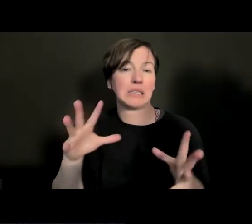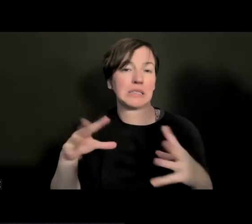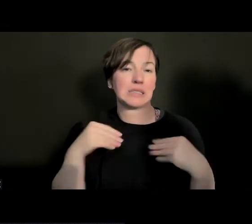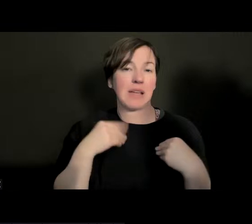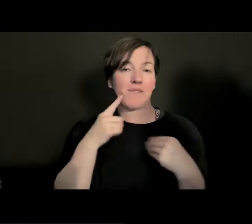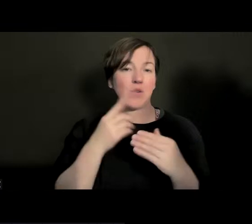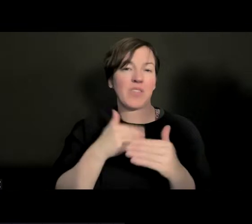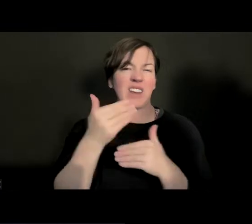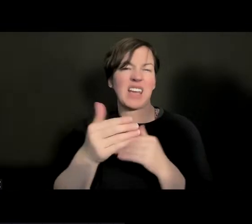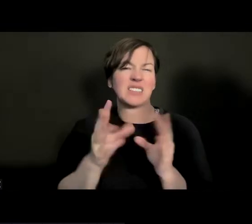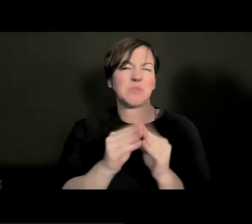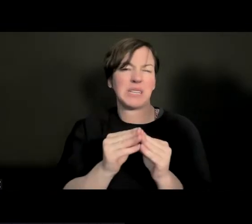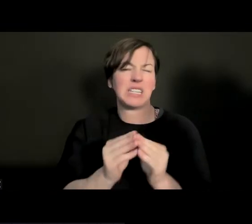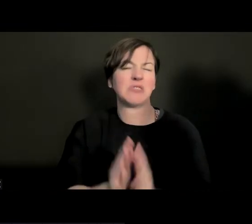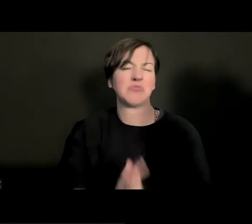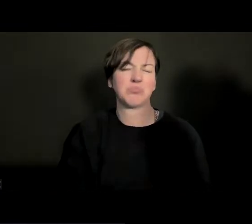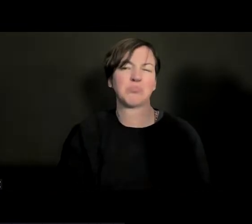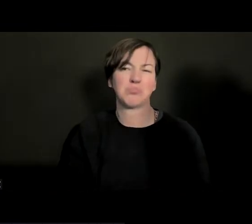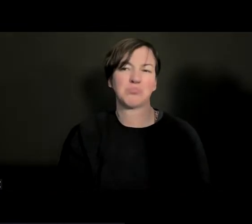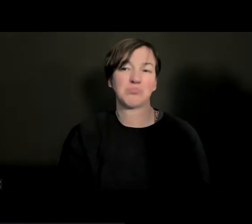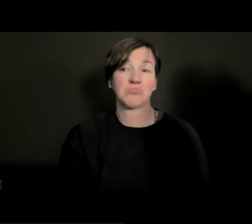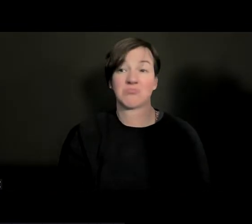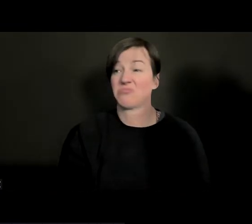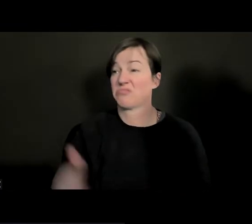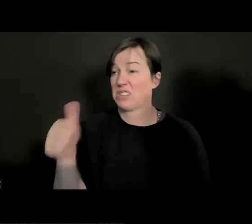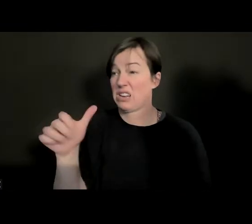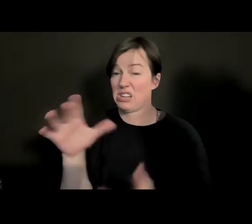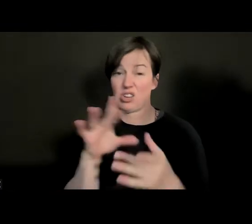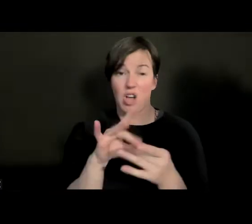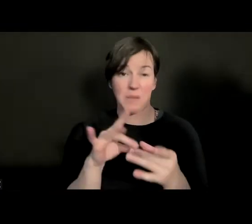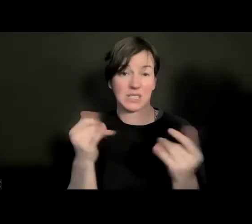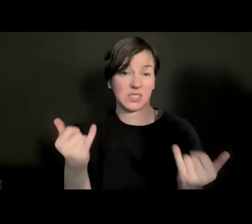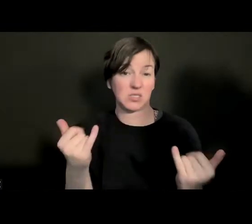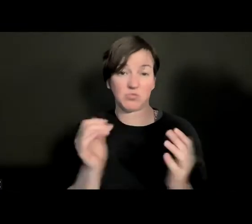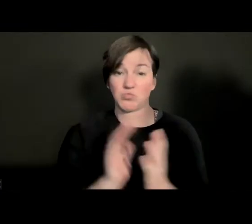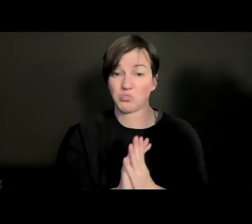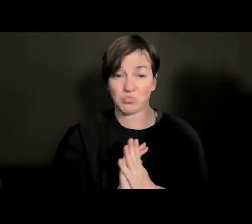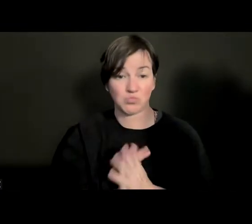meeting. Anybody have any comments at this point?